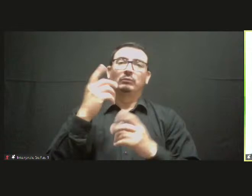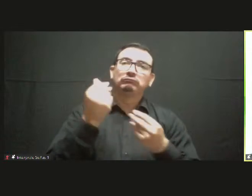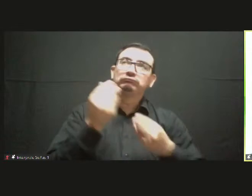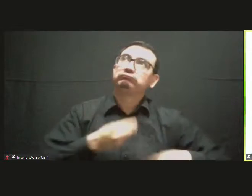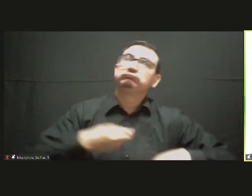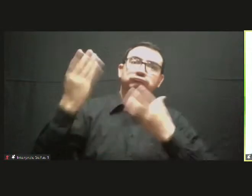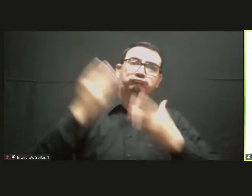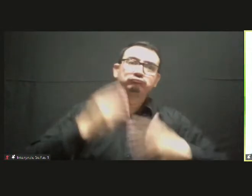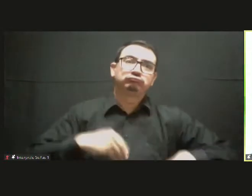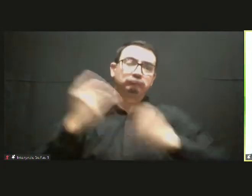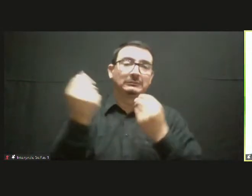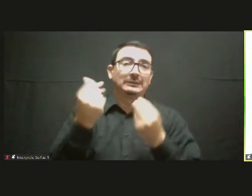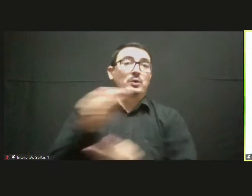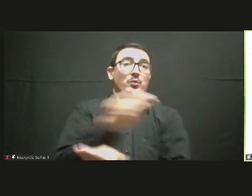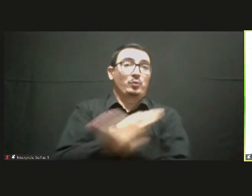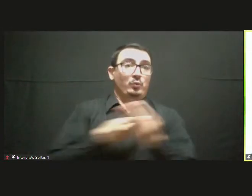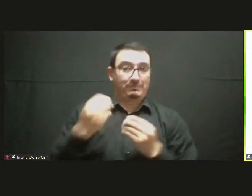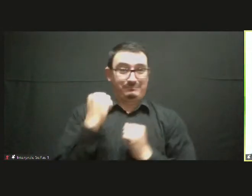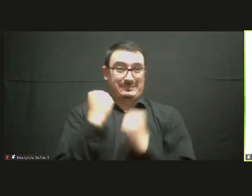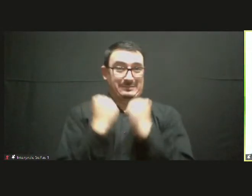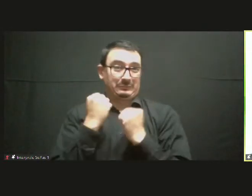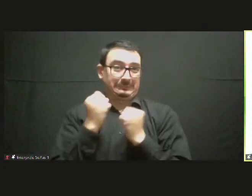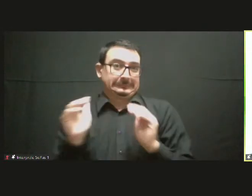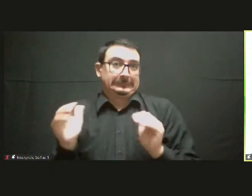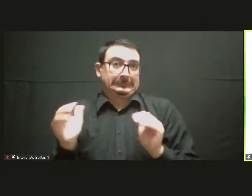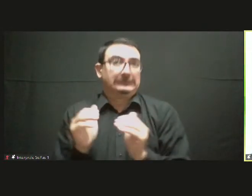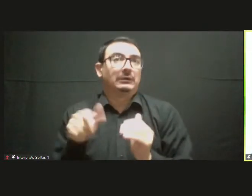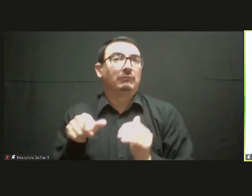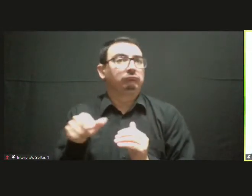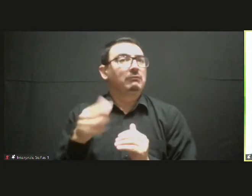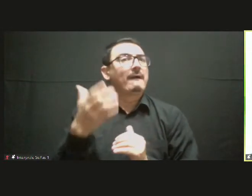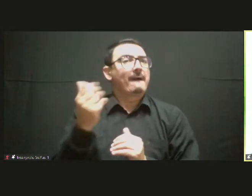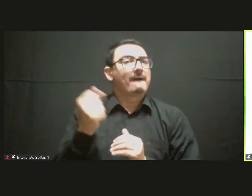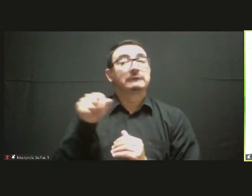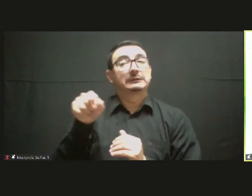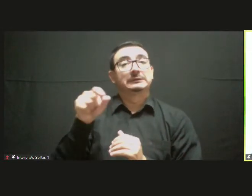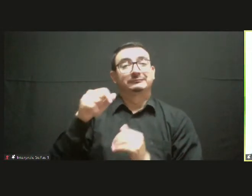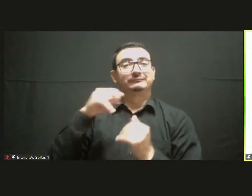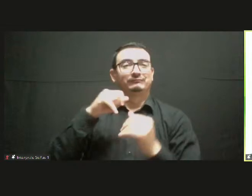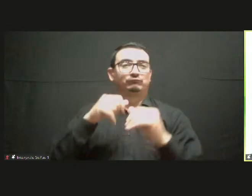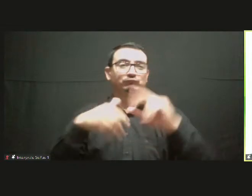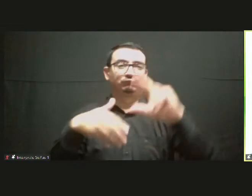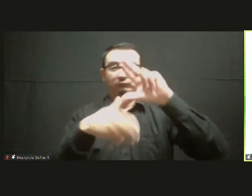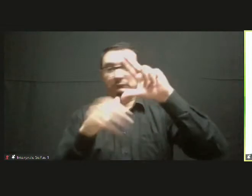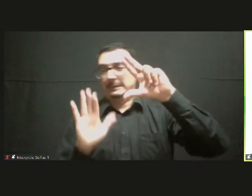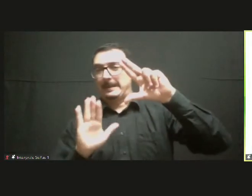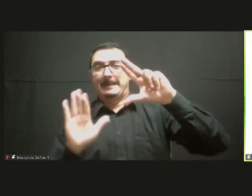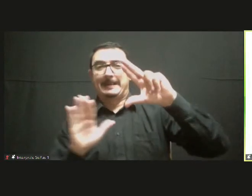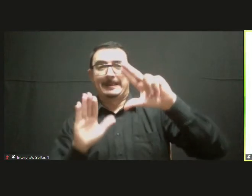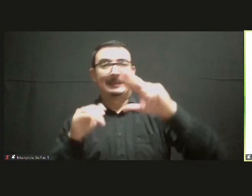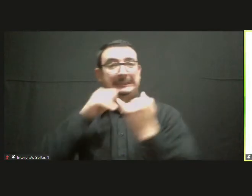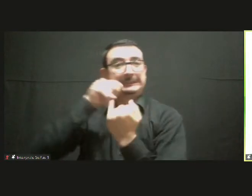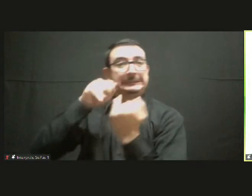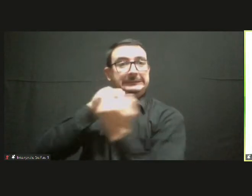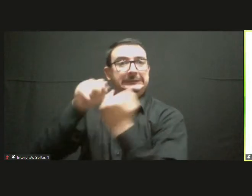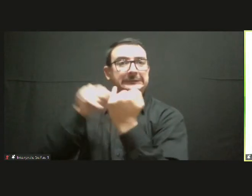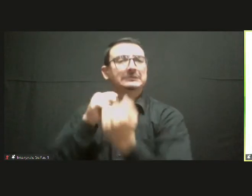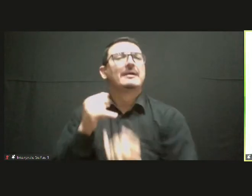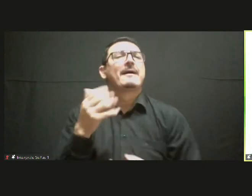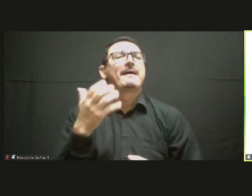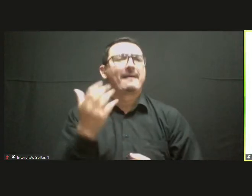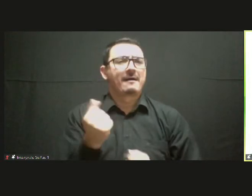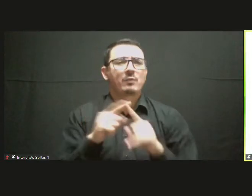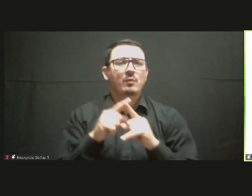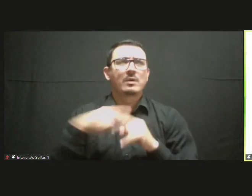region. A recent UNCTAD study highlighted, in fact, that the global economy